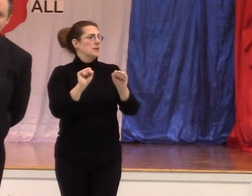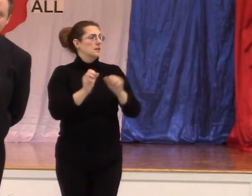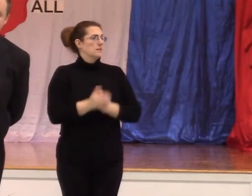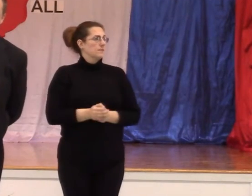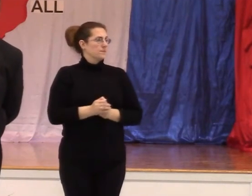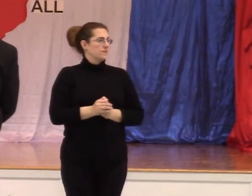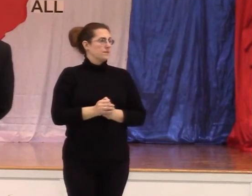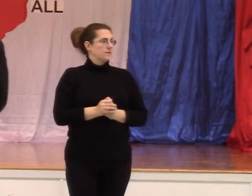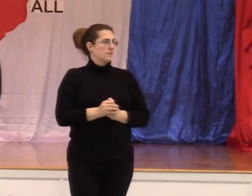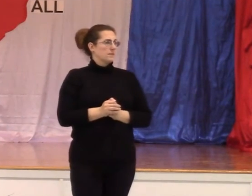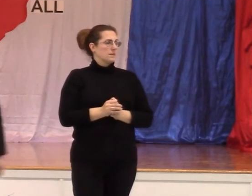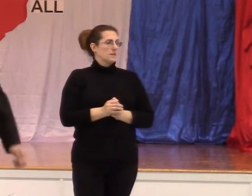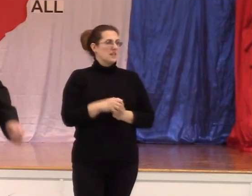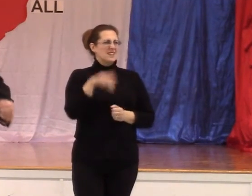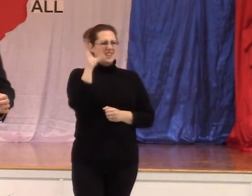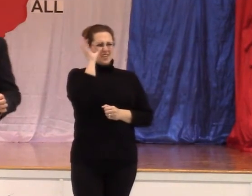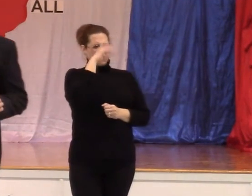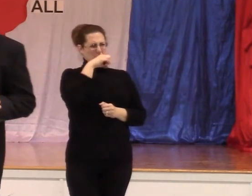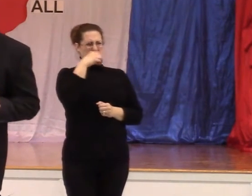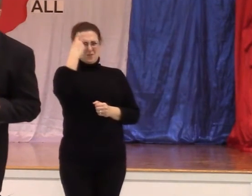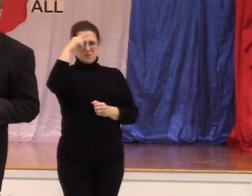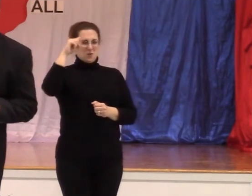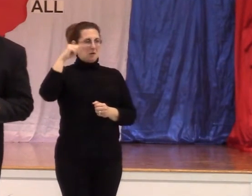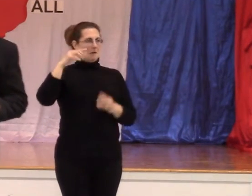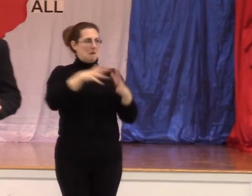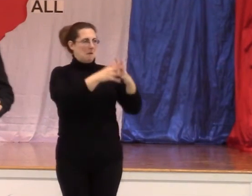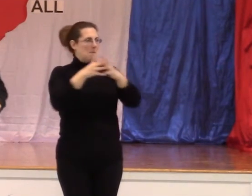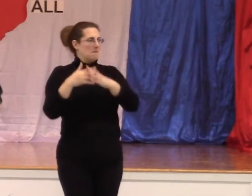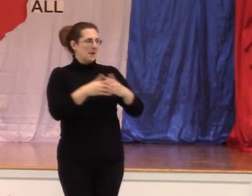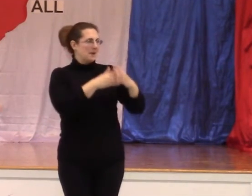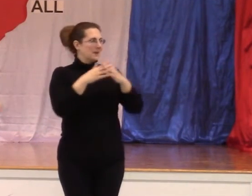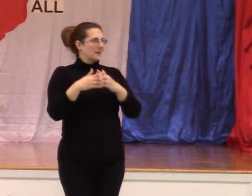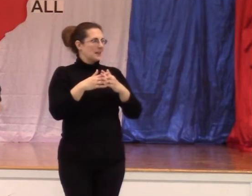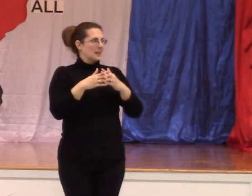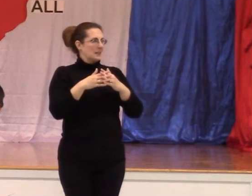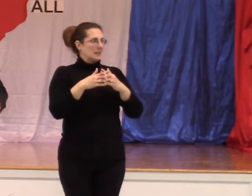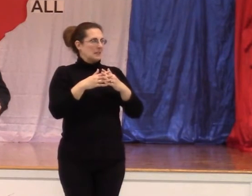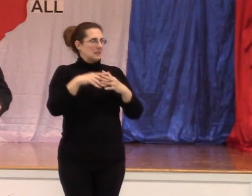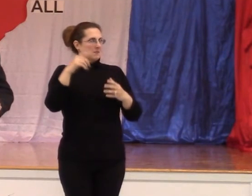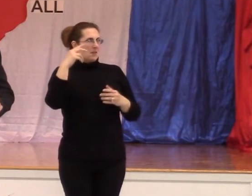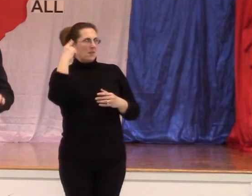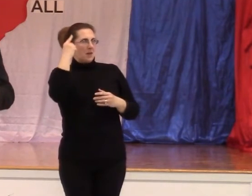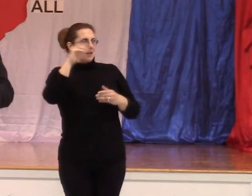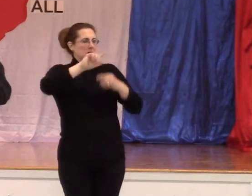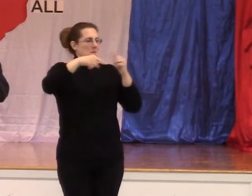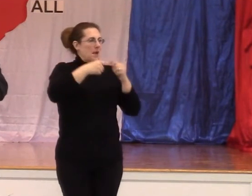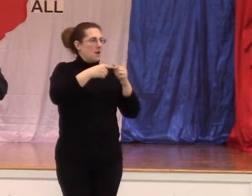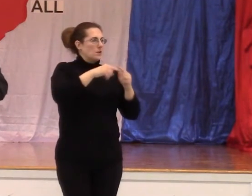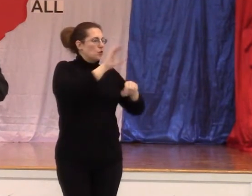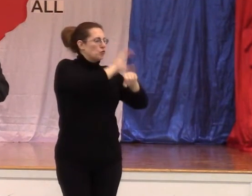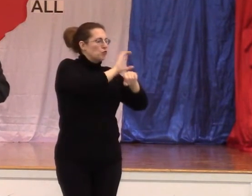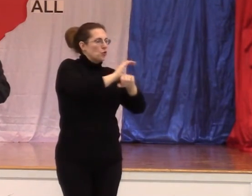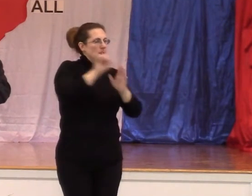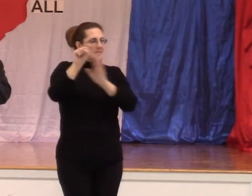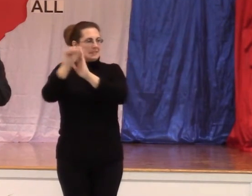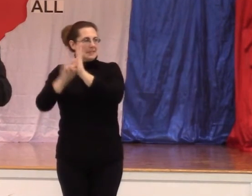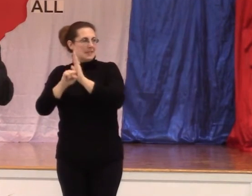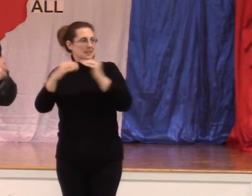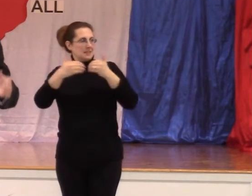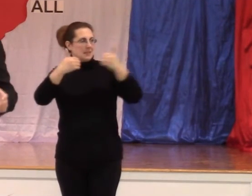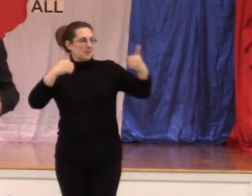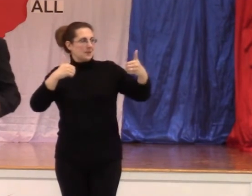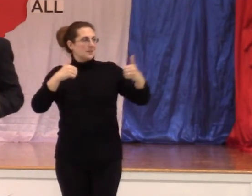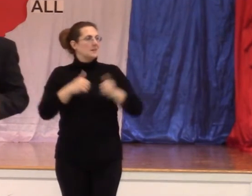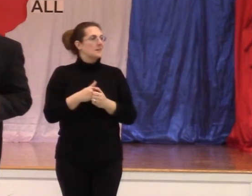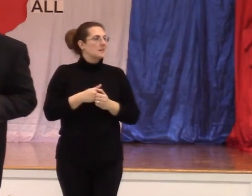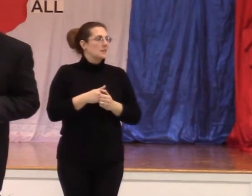Right? Kind of strange for our American sensibilities of church and state. But he said, of course,